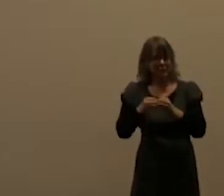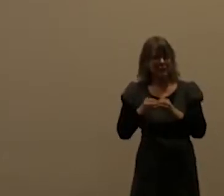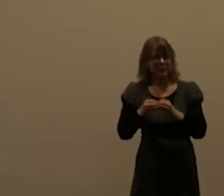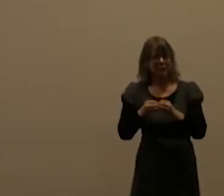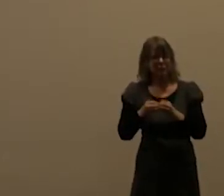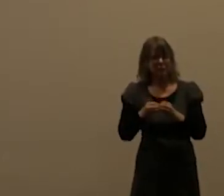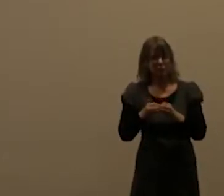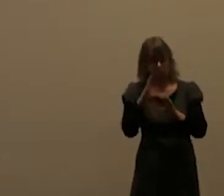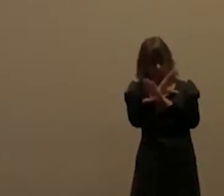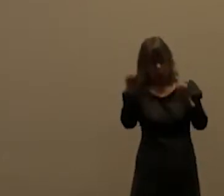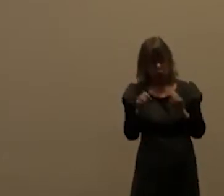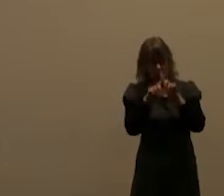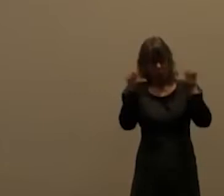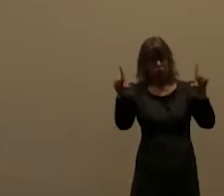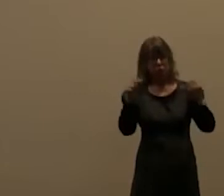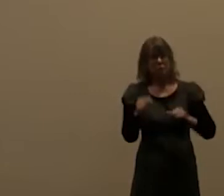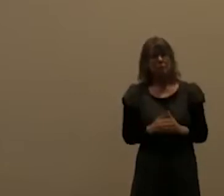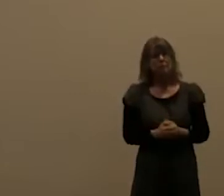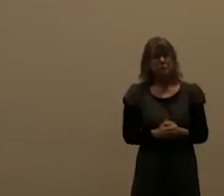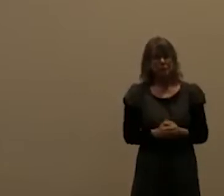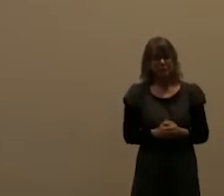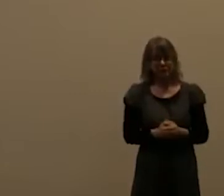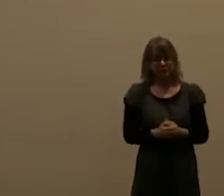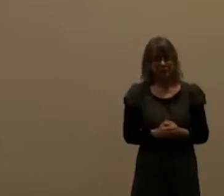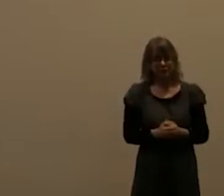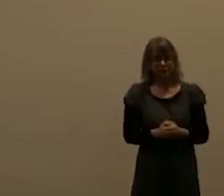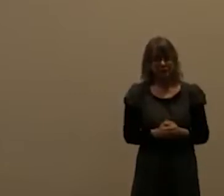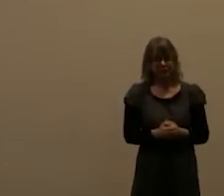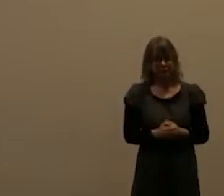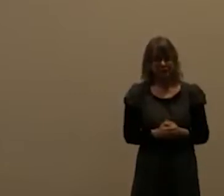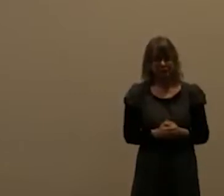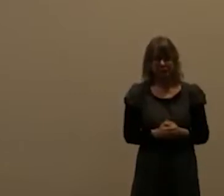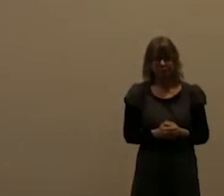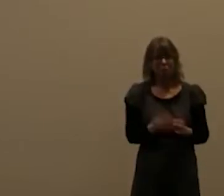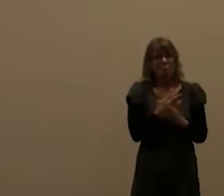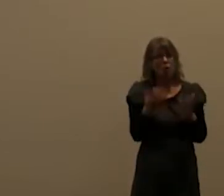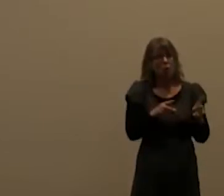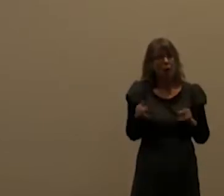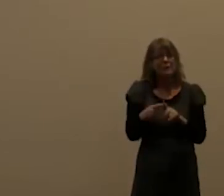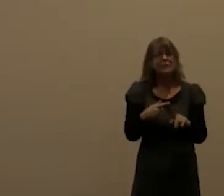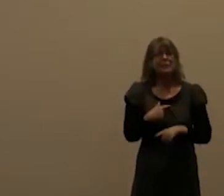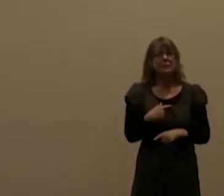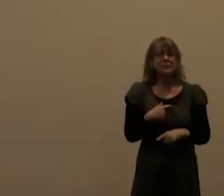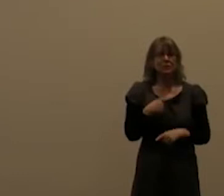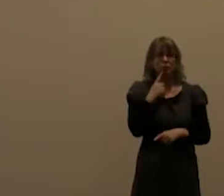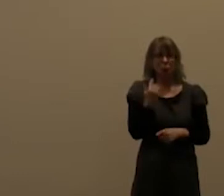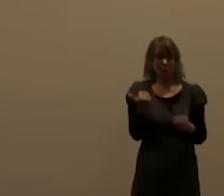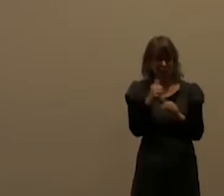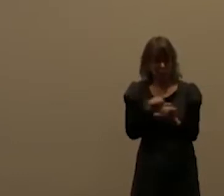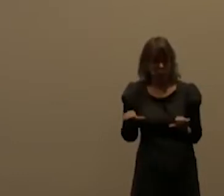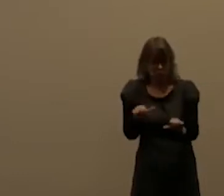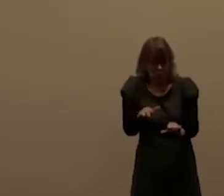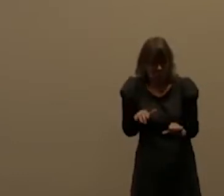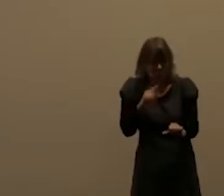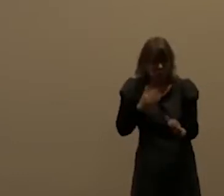message pop up, and Power Automate should do its thing in the back end and create the chat. So just multiple ways. Again, if you have an existing solution, all you have to do